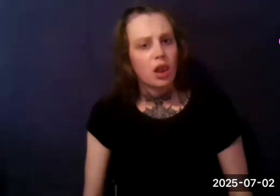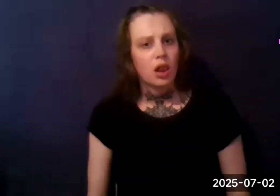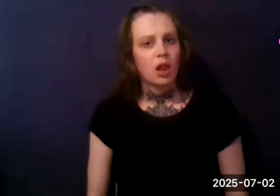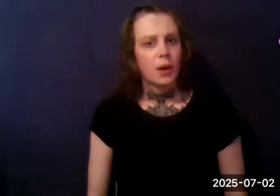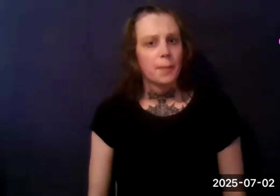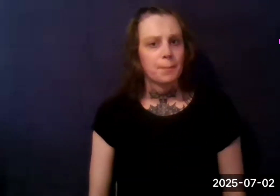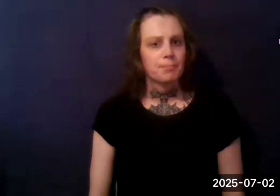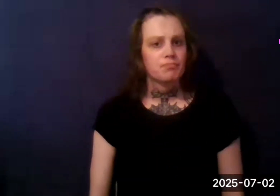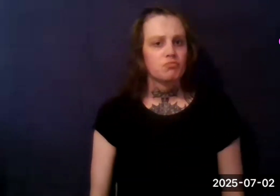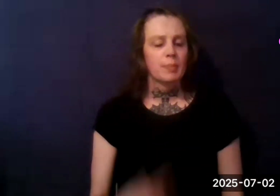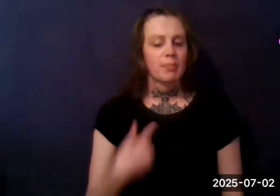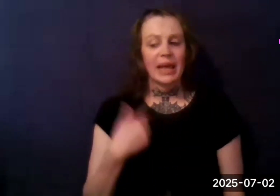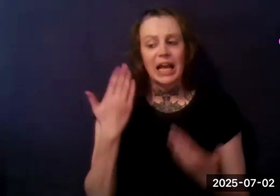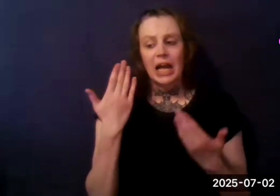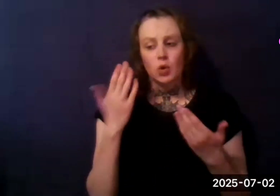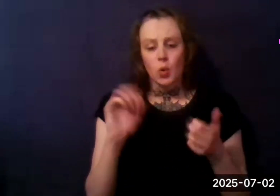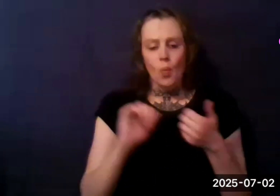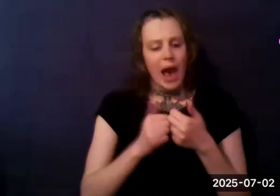up to like